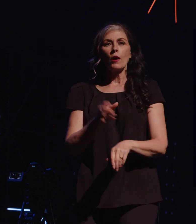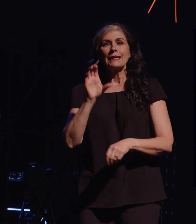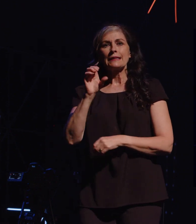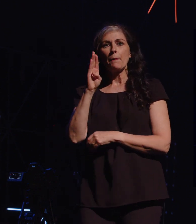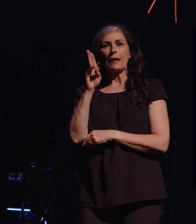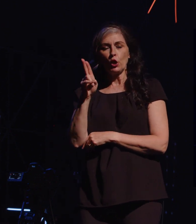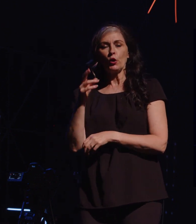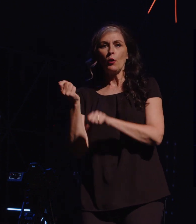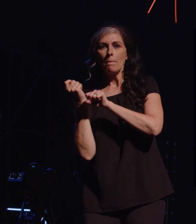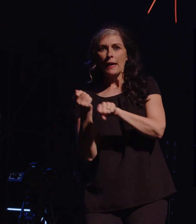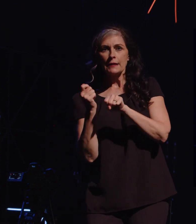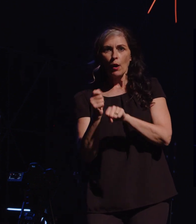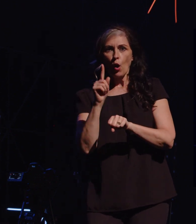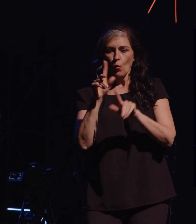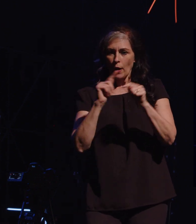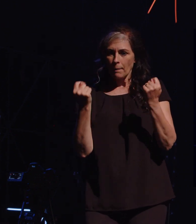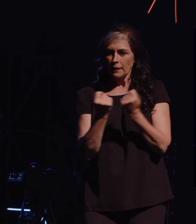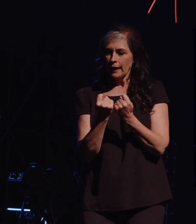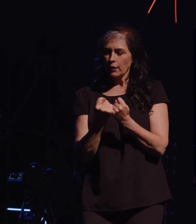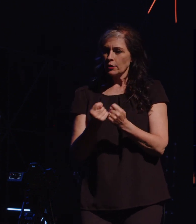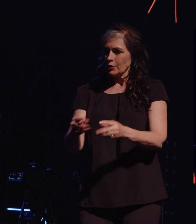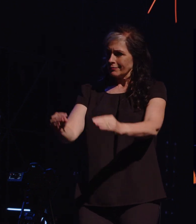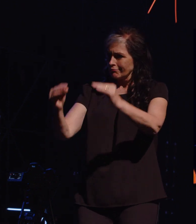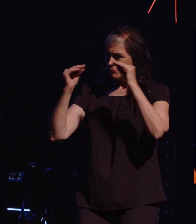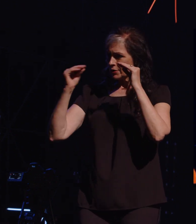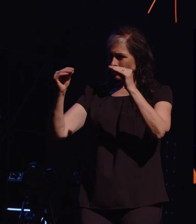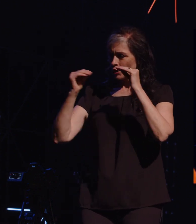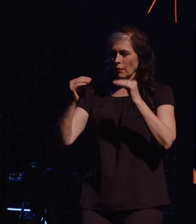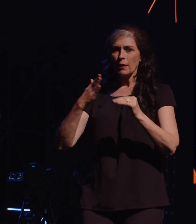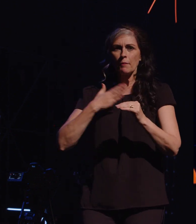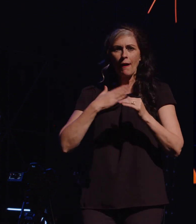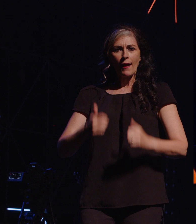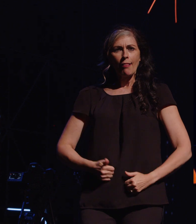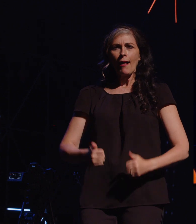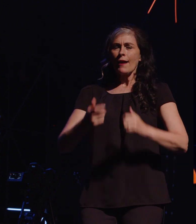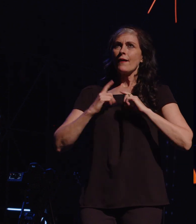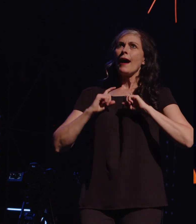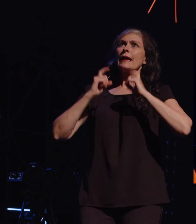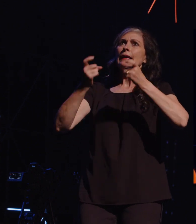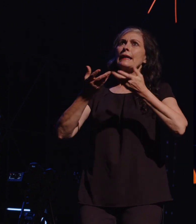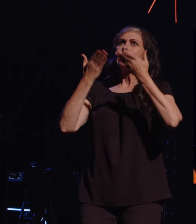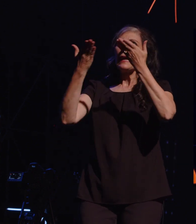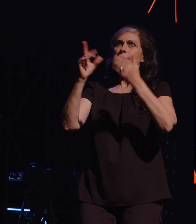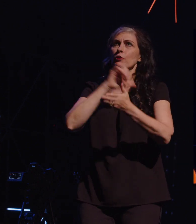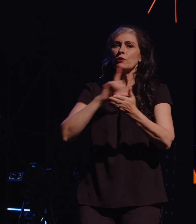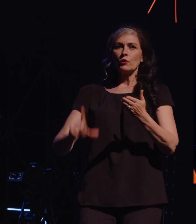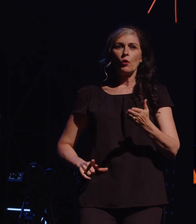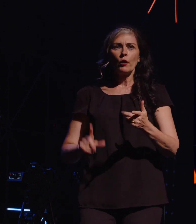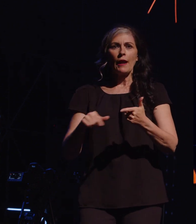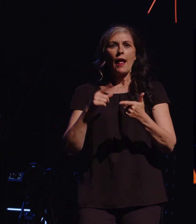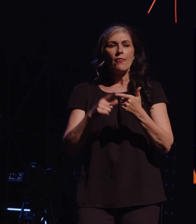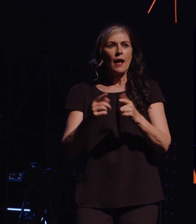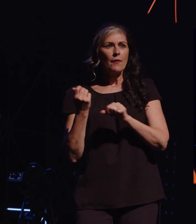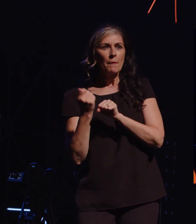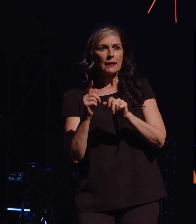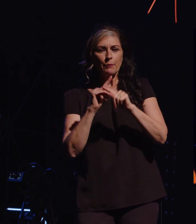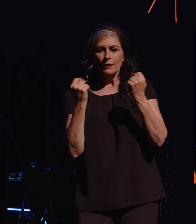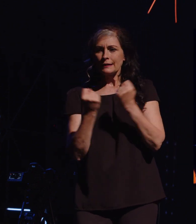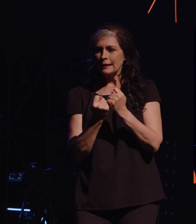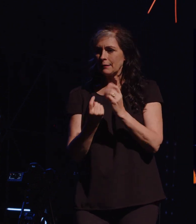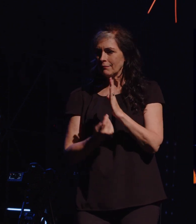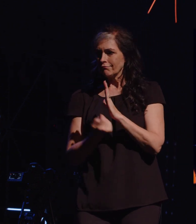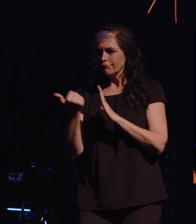one of the players on the team, he really poured into me. He said, I feel like I gave my life to the Lord at that point in my life. And then this guy on the baseball team got